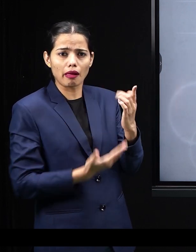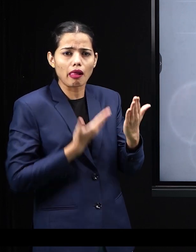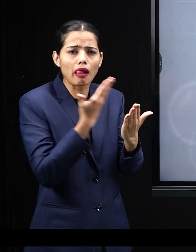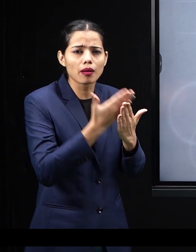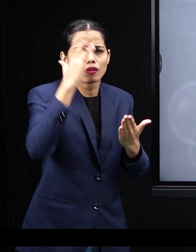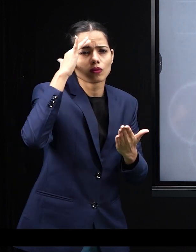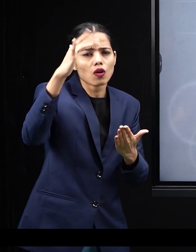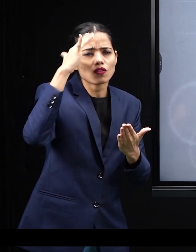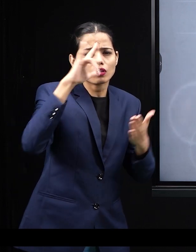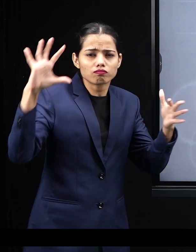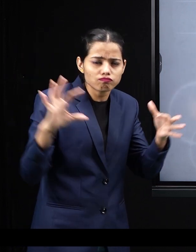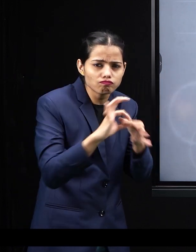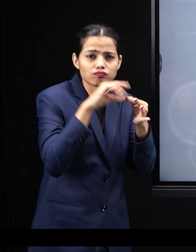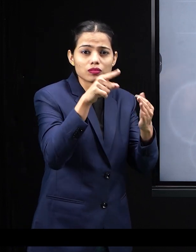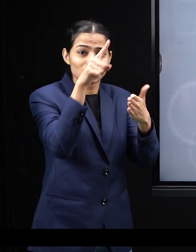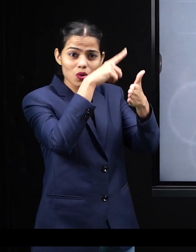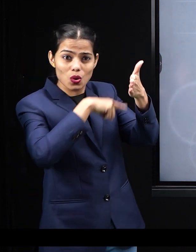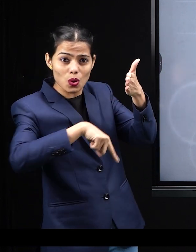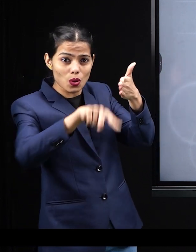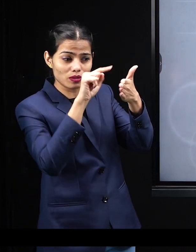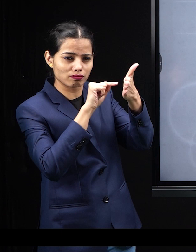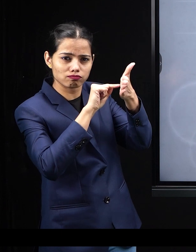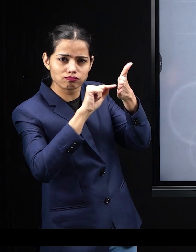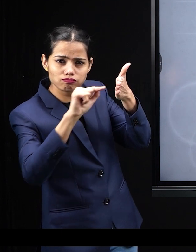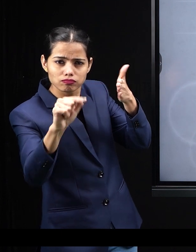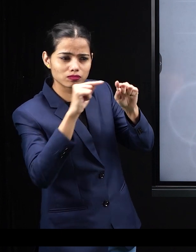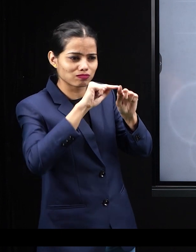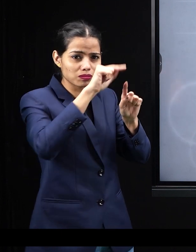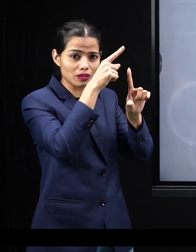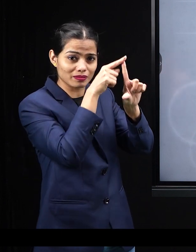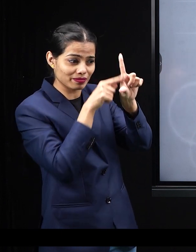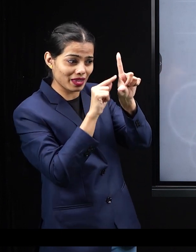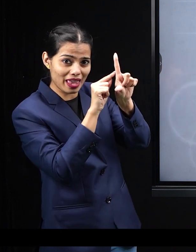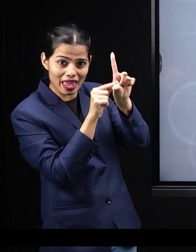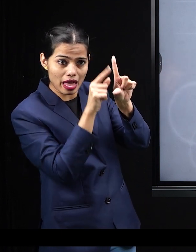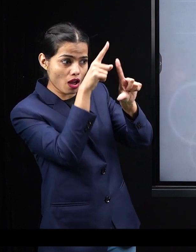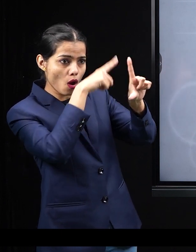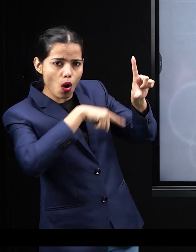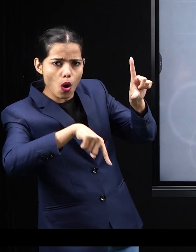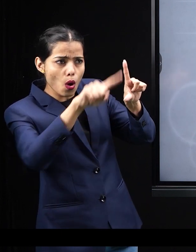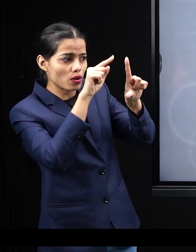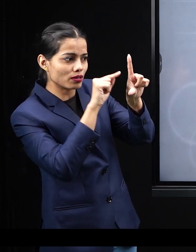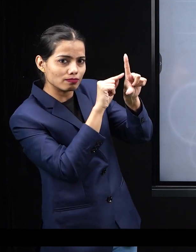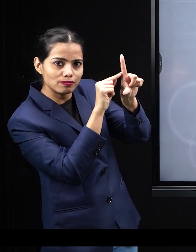Identify and apply the theorems related to chords, tangents, and angles in a circle.